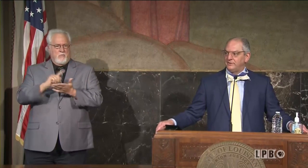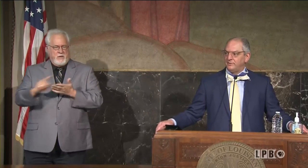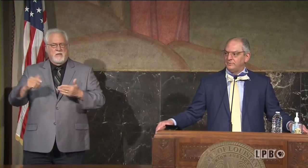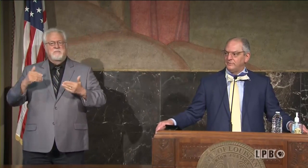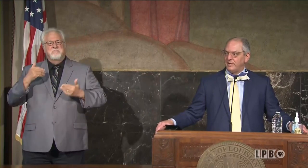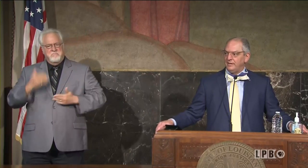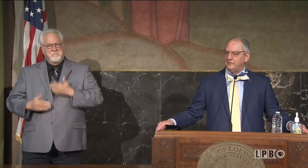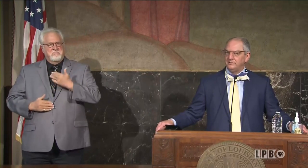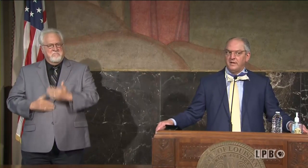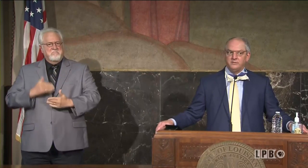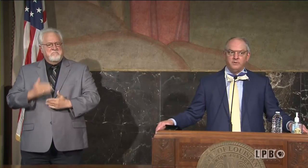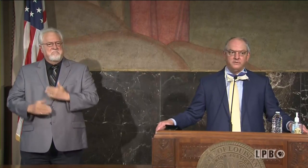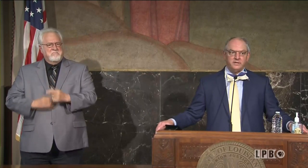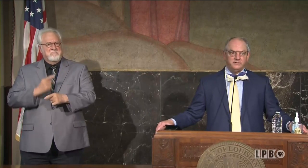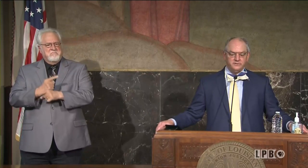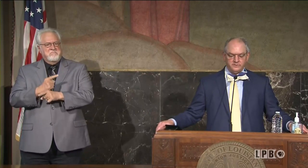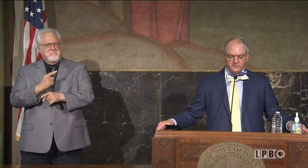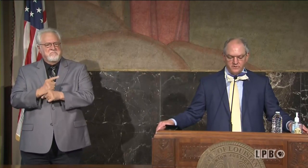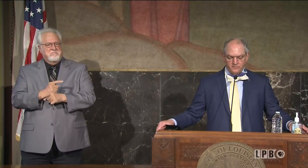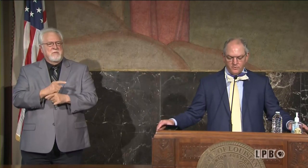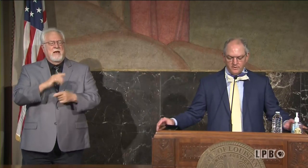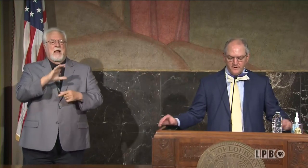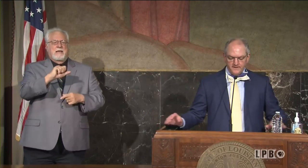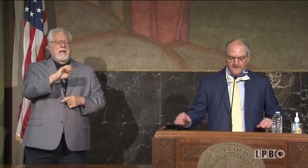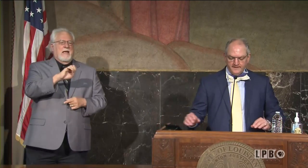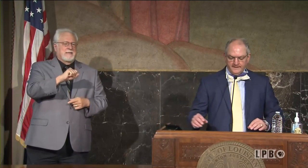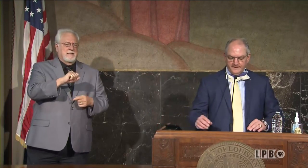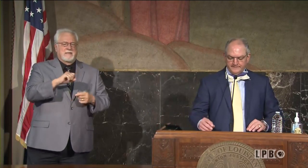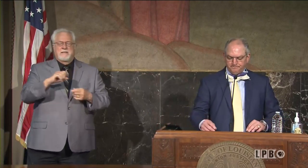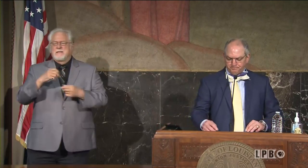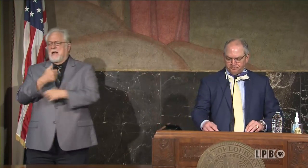direction in terms of cases, hospitalizations, and so forth,